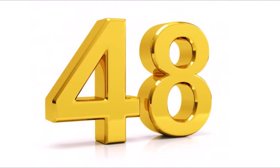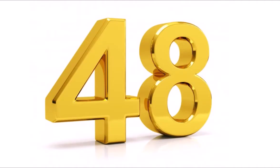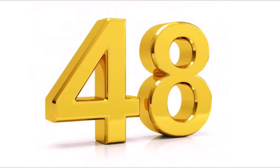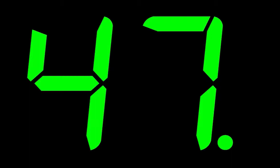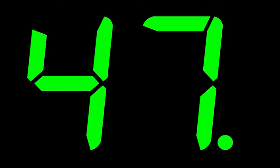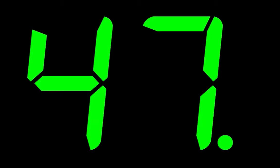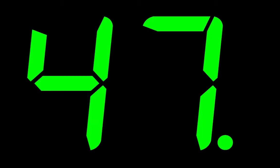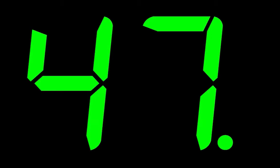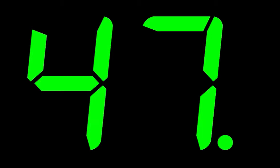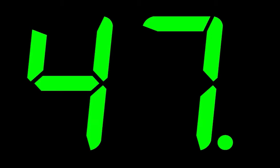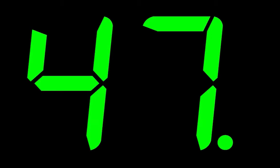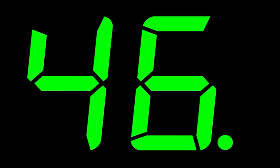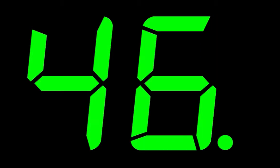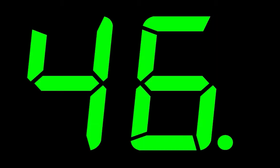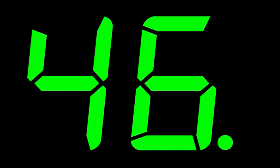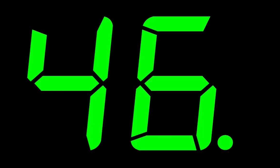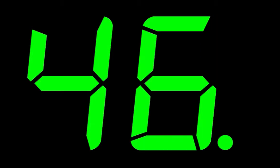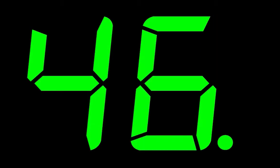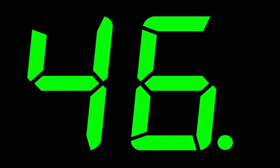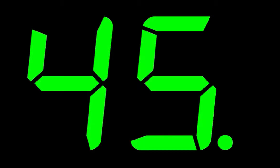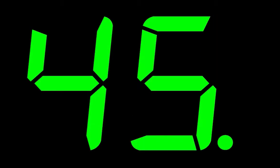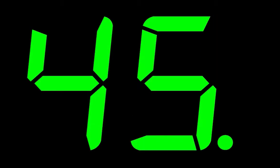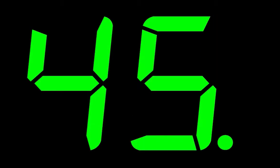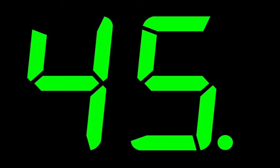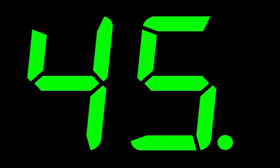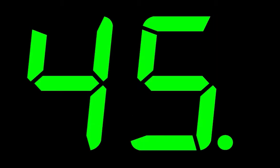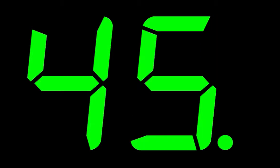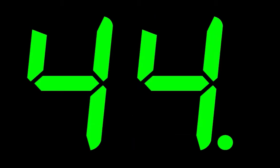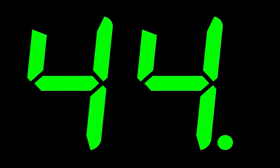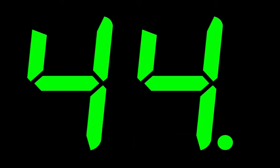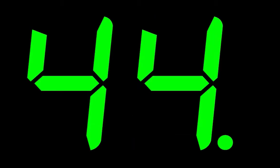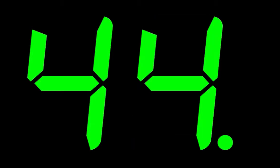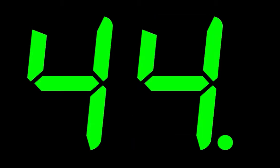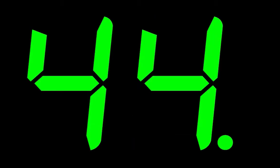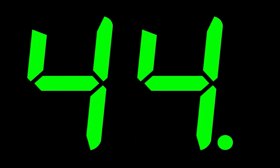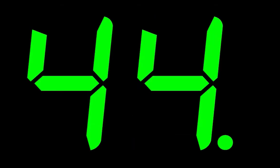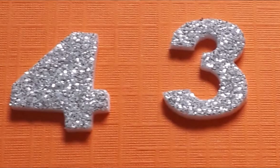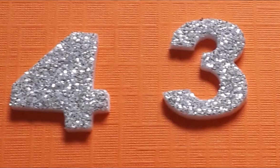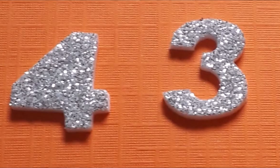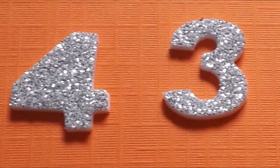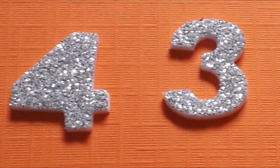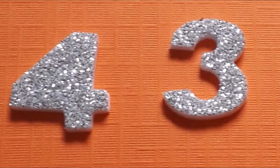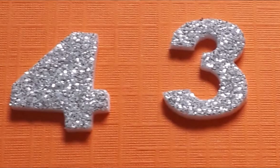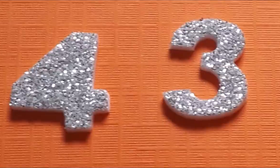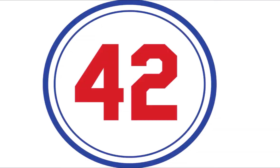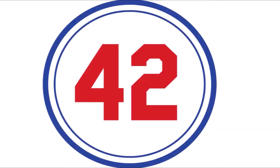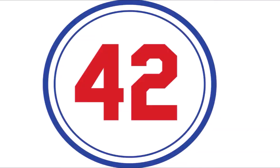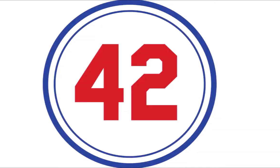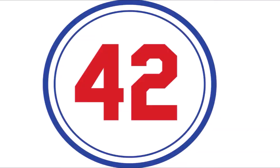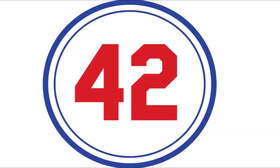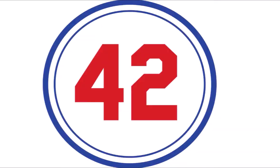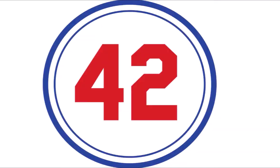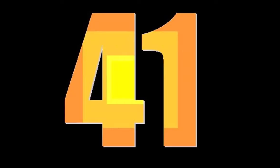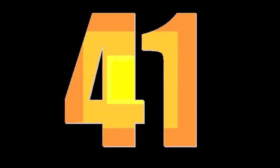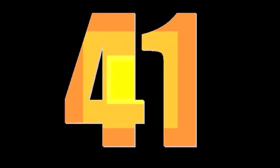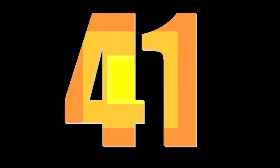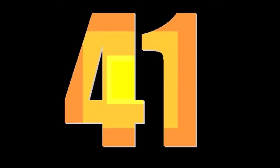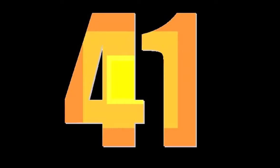Coming up on the 40-second mark. T-minus 40 seconds and counting. T-minus 40. All reports look